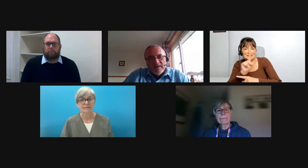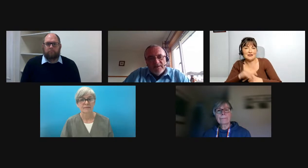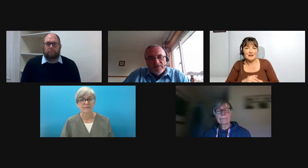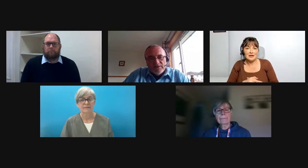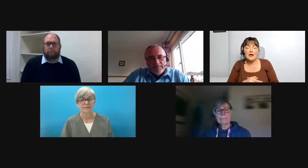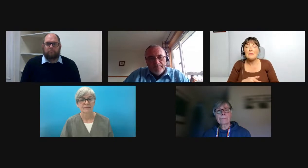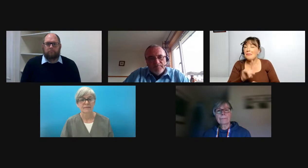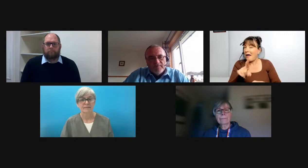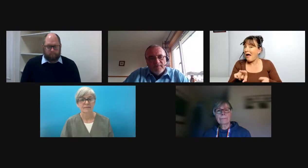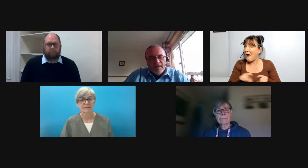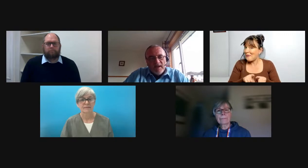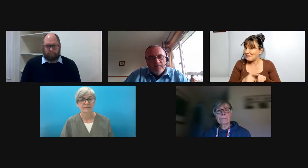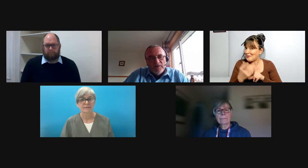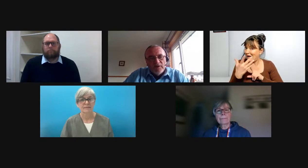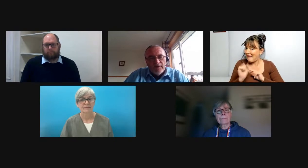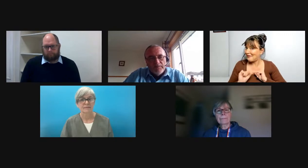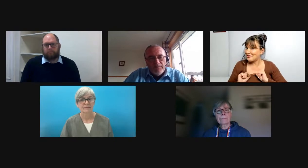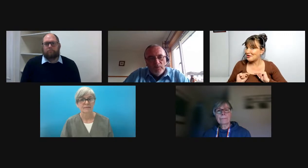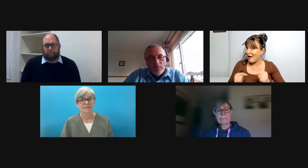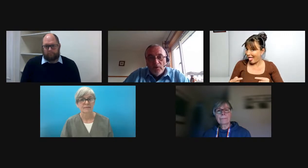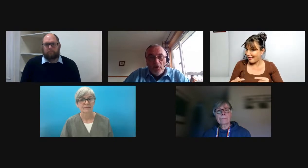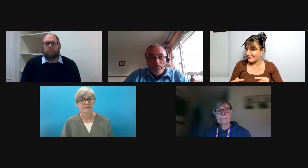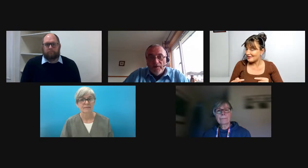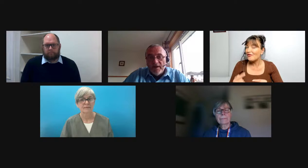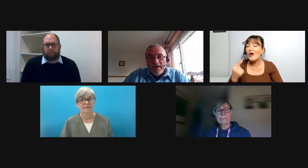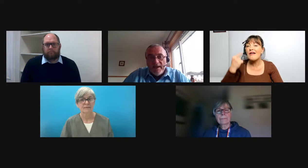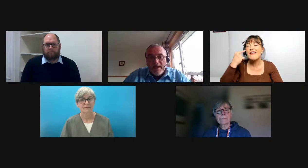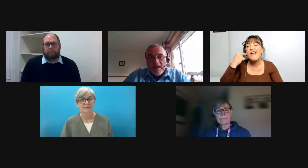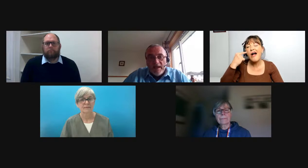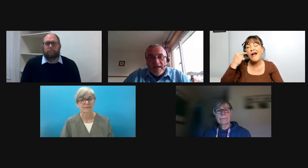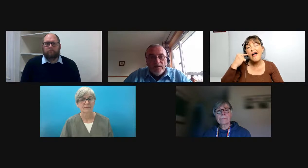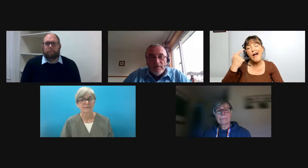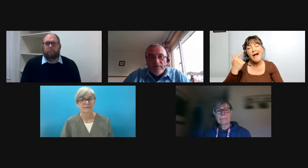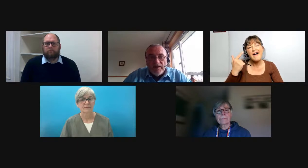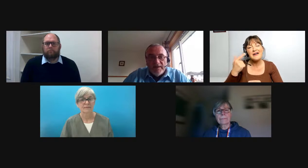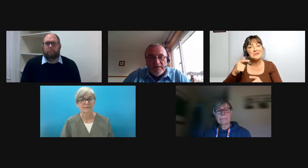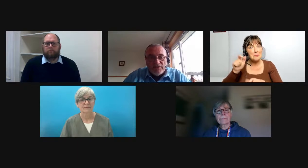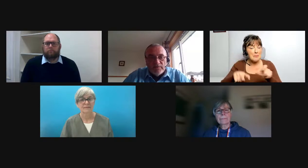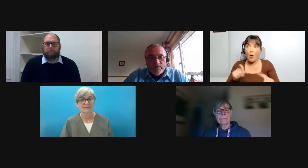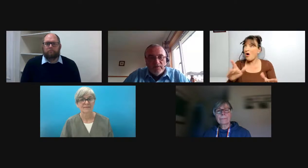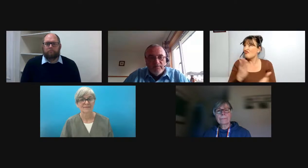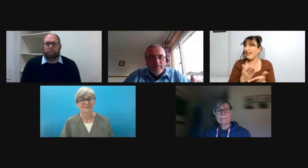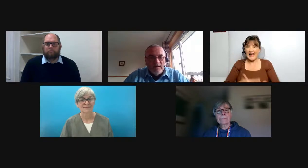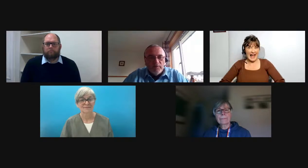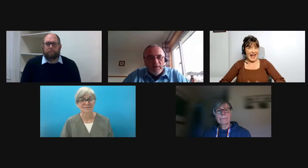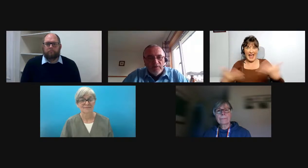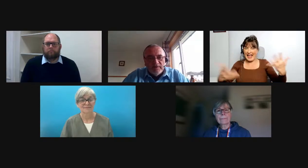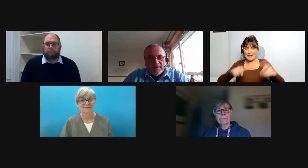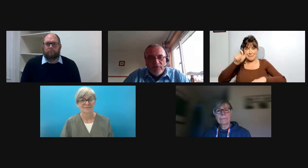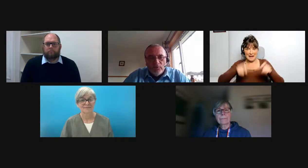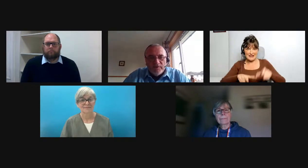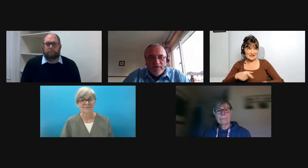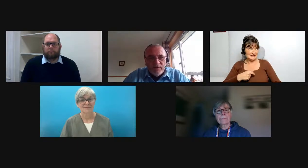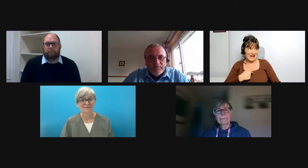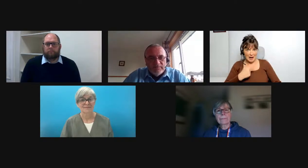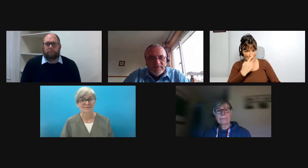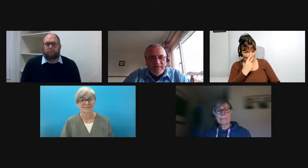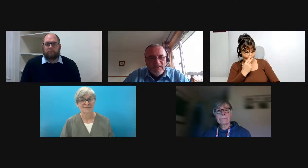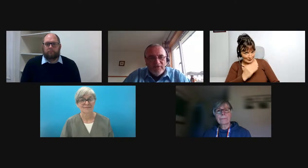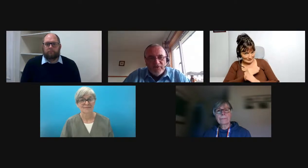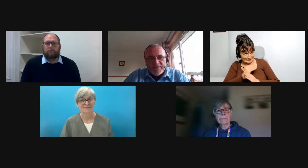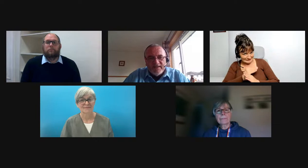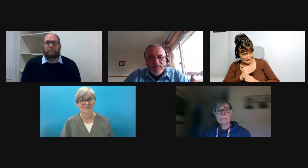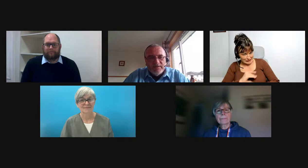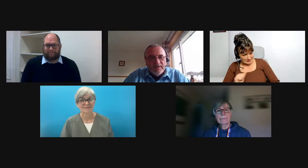got a challenge for younger people, or for anyone of any age group. Look, I'm quite getting older now. I'm